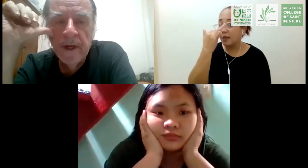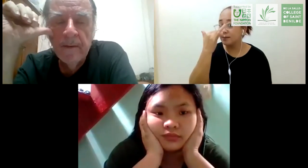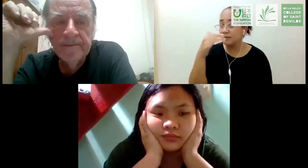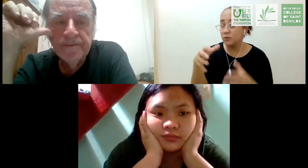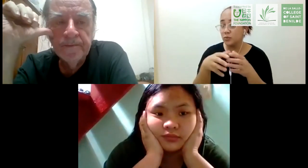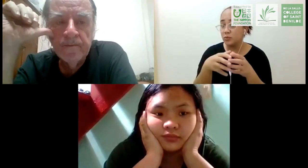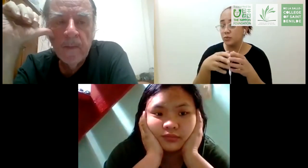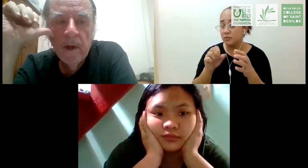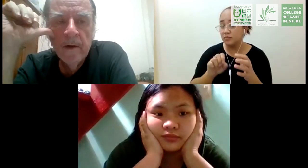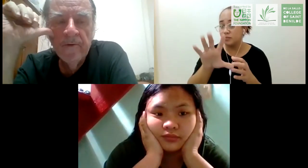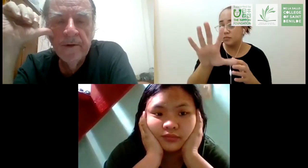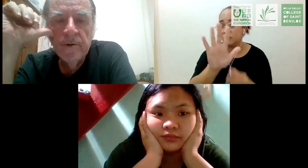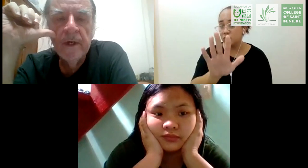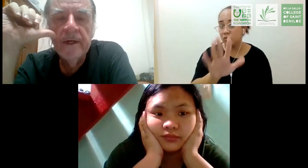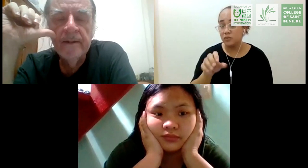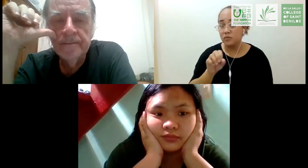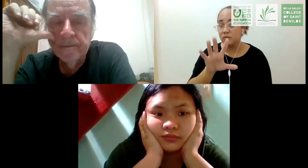up for the two-handed.